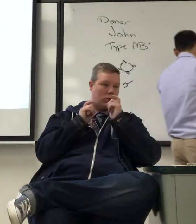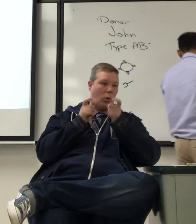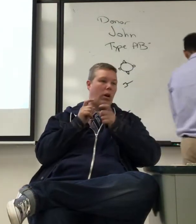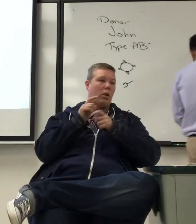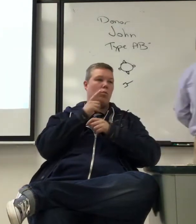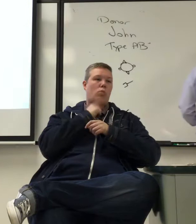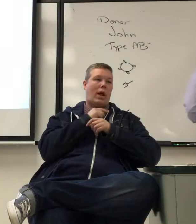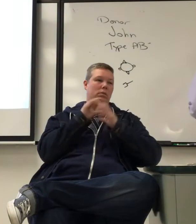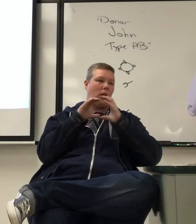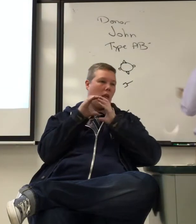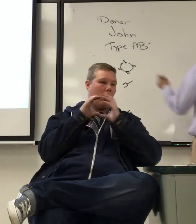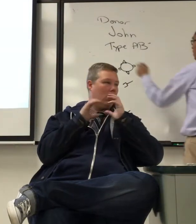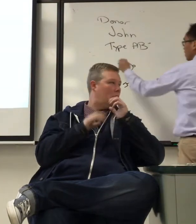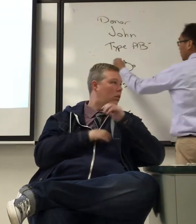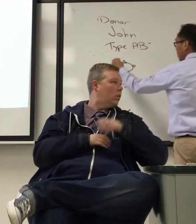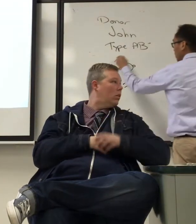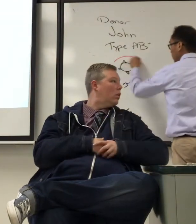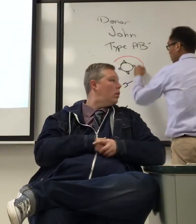cells.